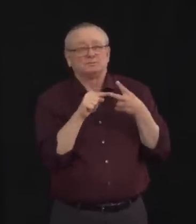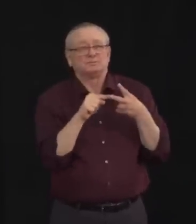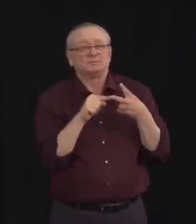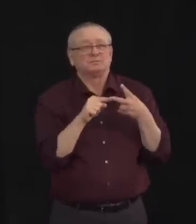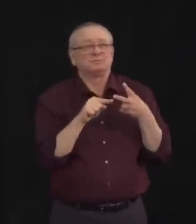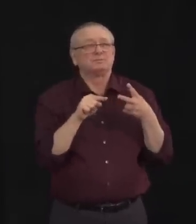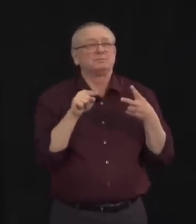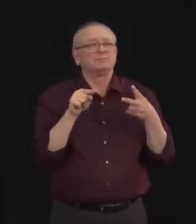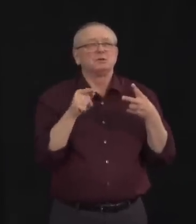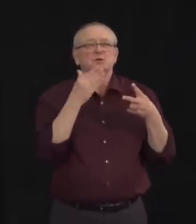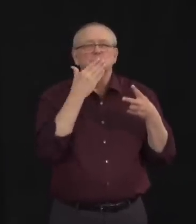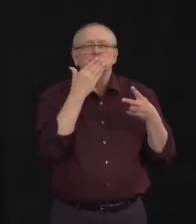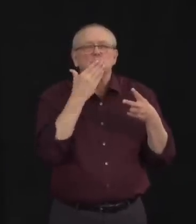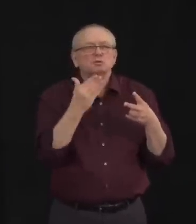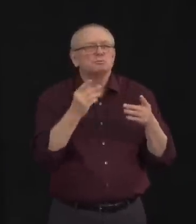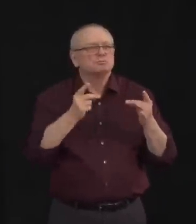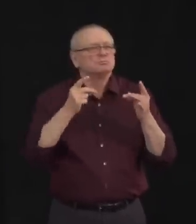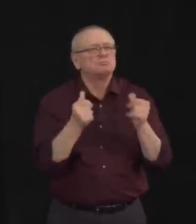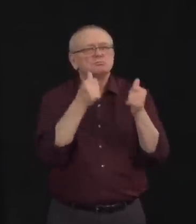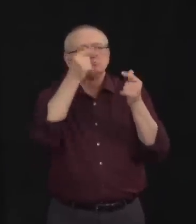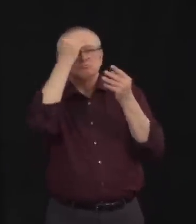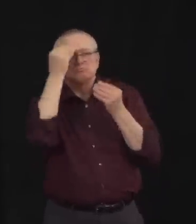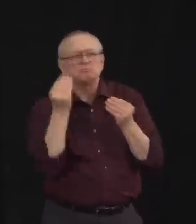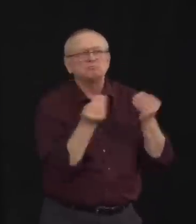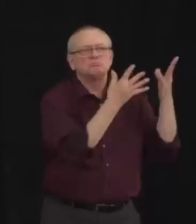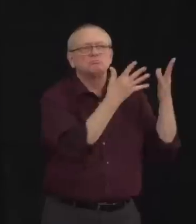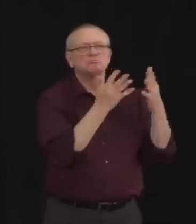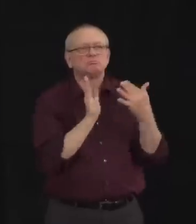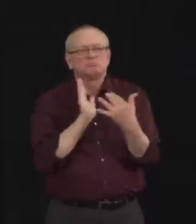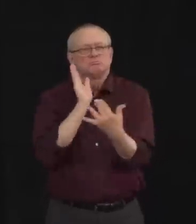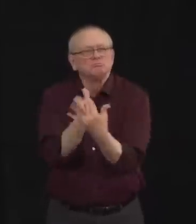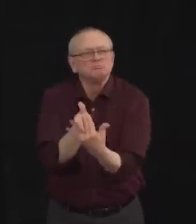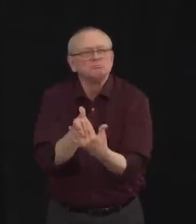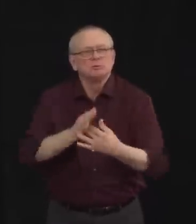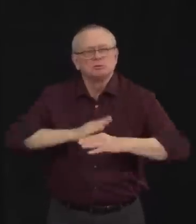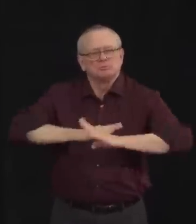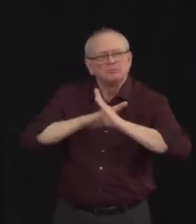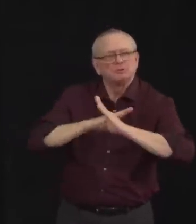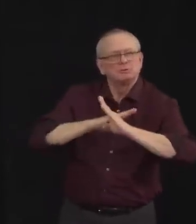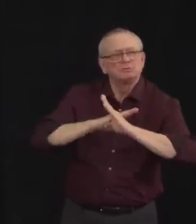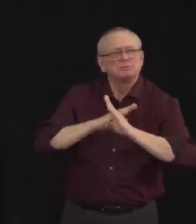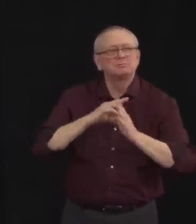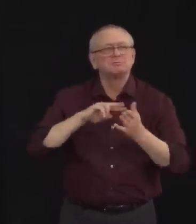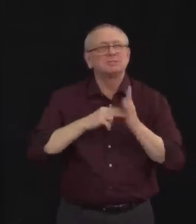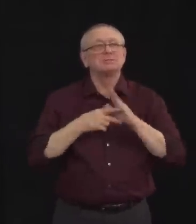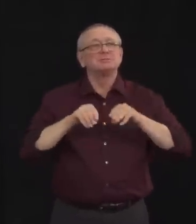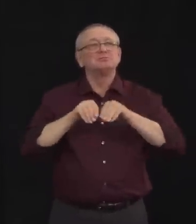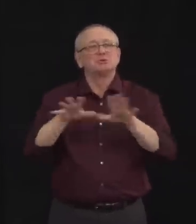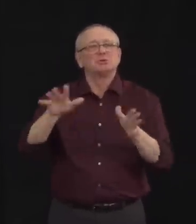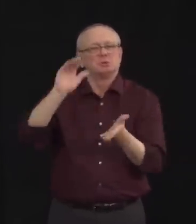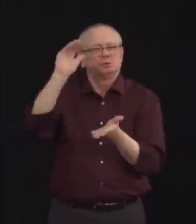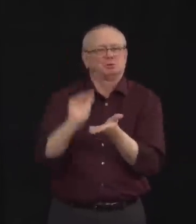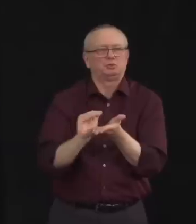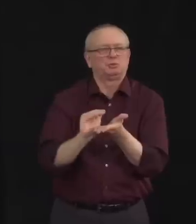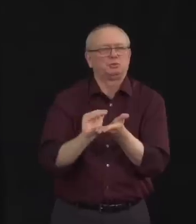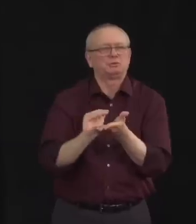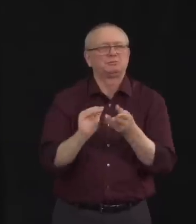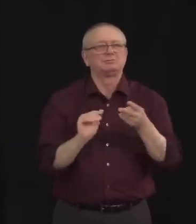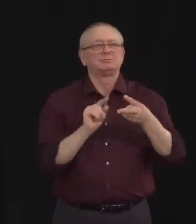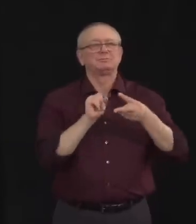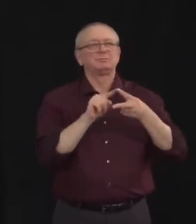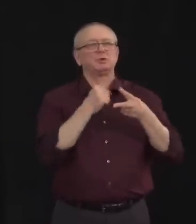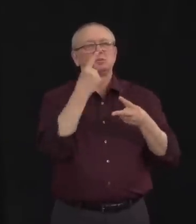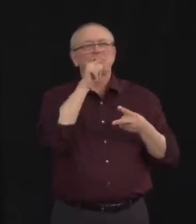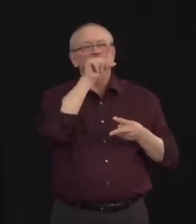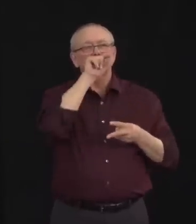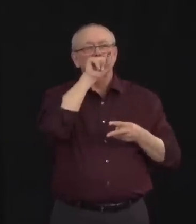spread. Both at the Safina and Mountain View chicken processing facilities, a prompt report to public health of just 1 or